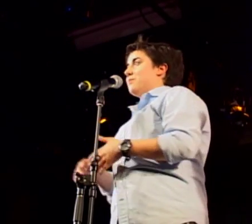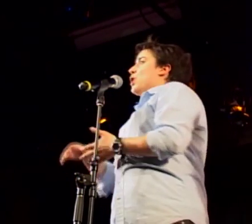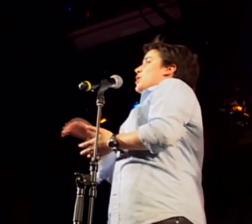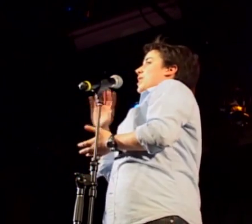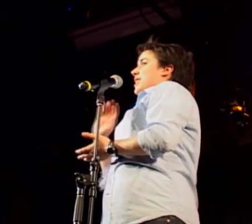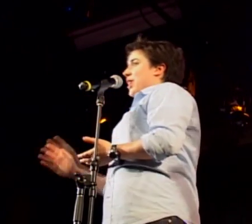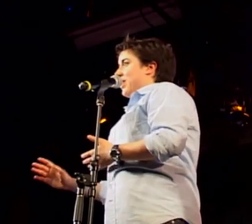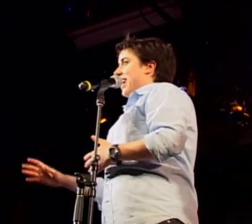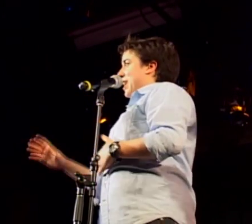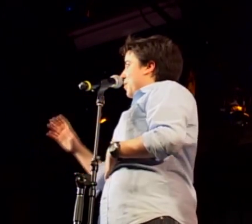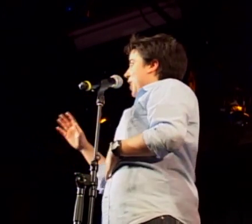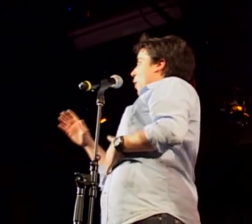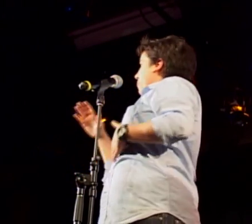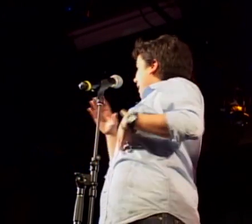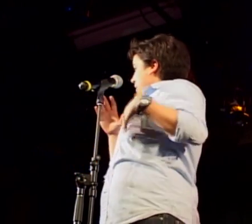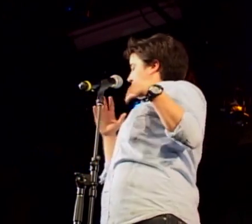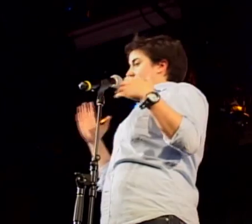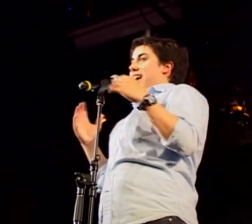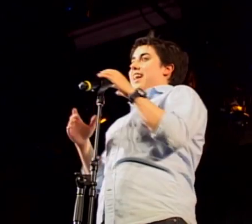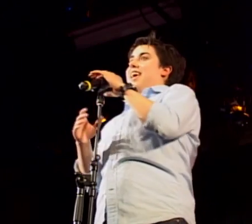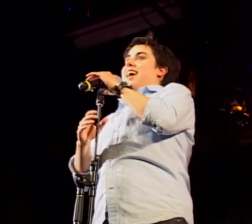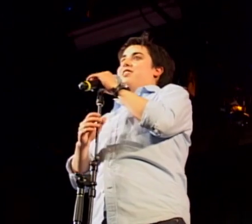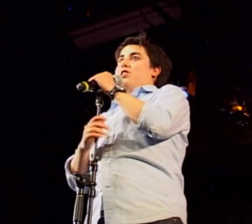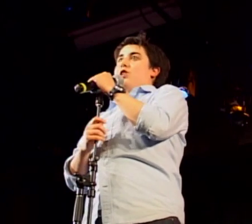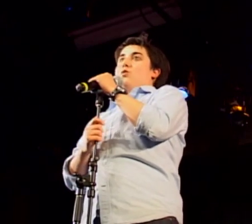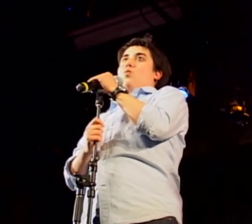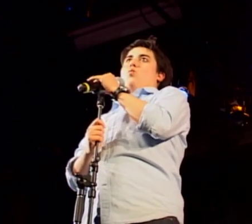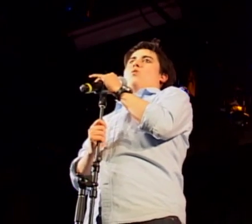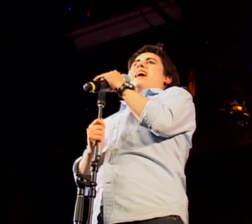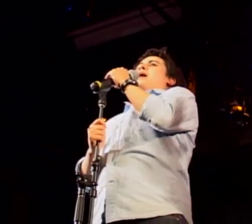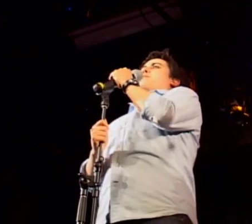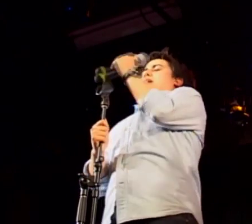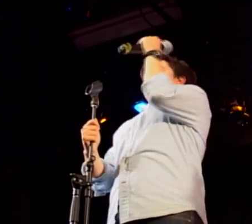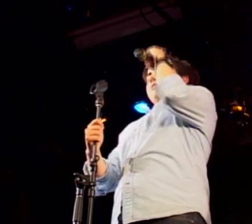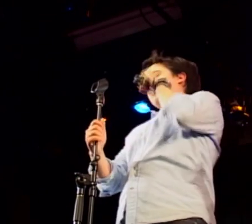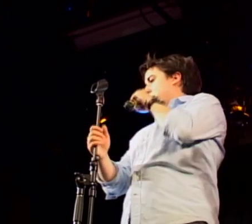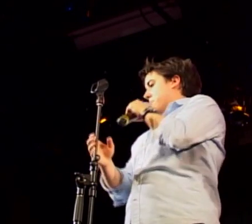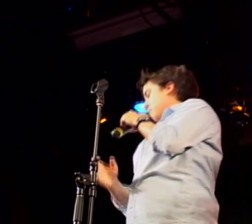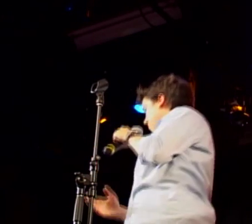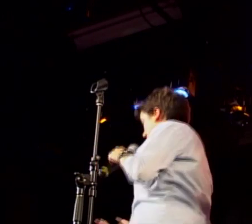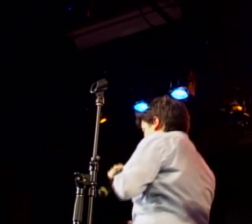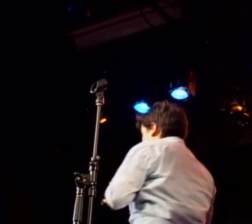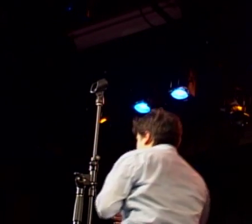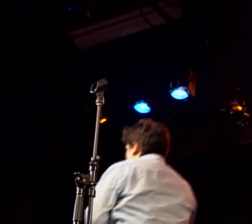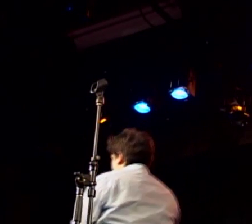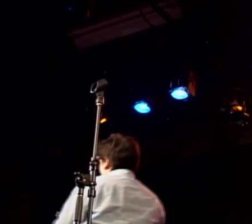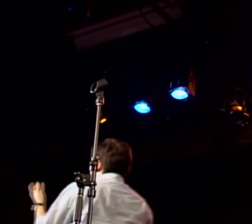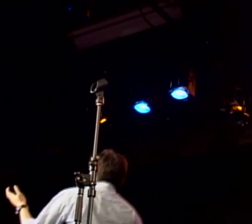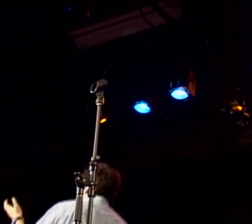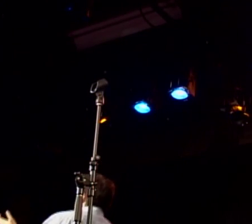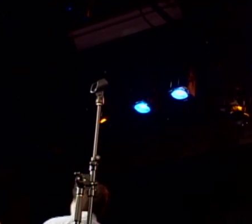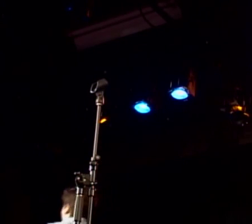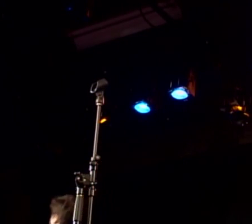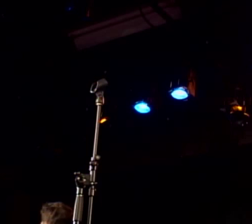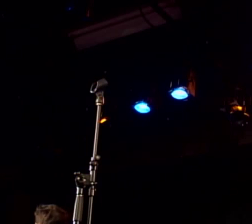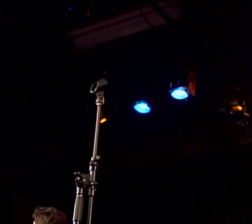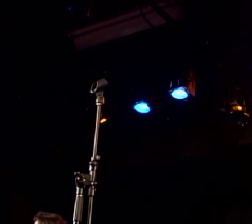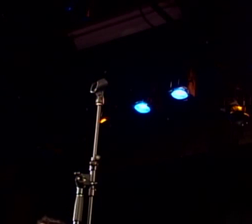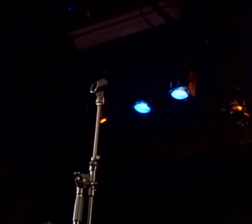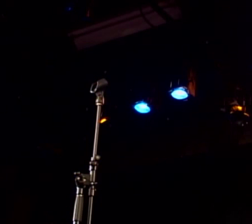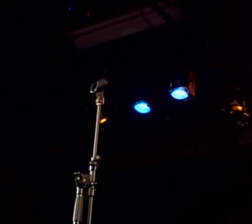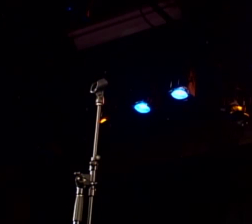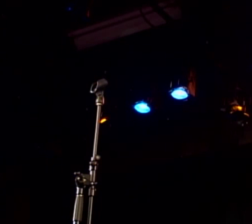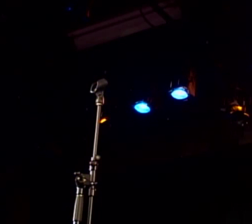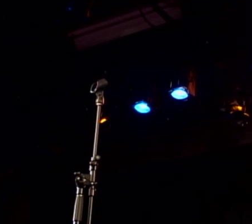was awesome. So I was like, okay, here we go. I'm going to go ahead and show you what happened. I was like, okay, Mom's going to sign Amazing Grace. This should be normal.